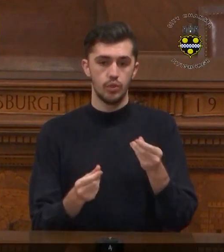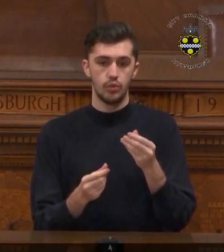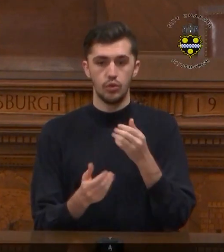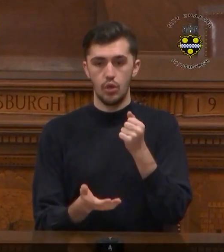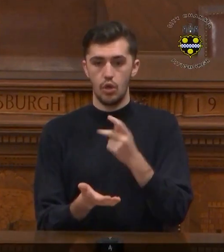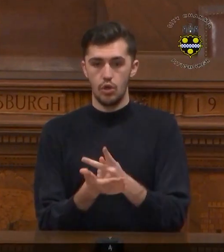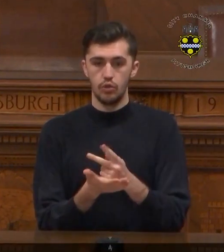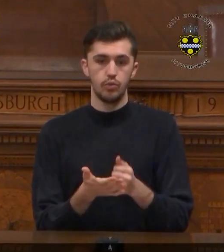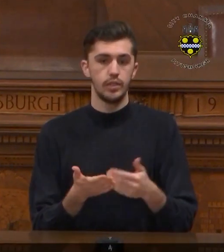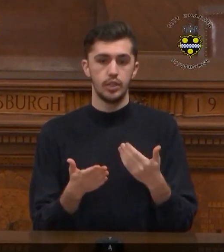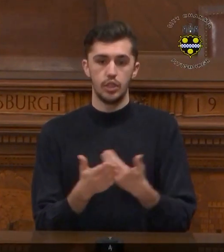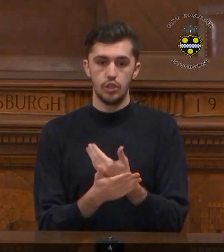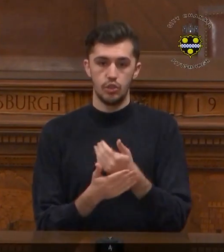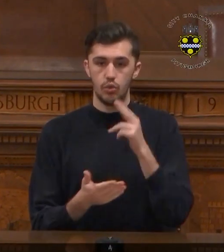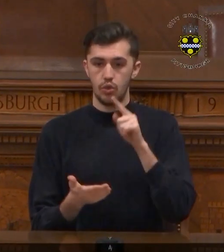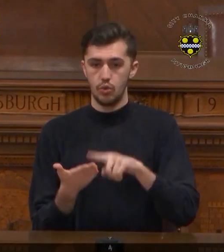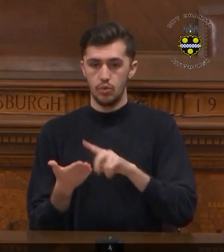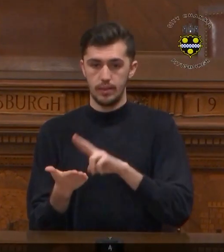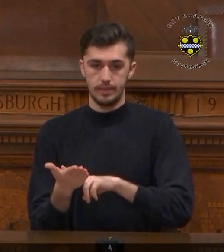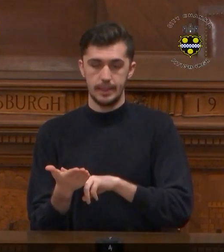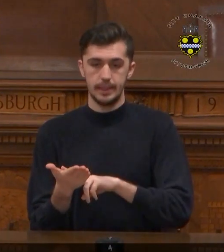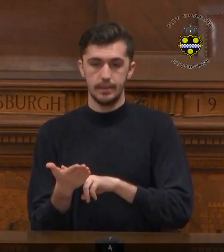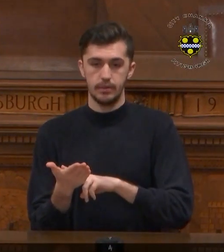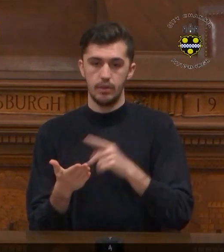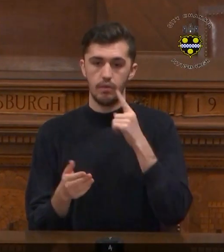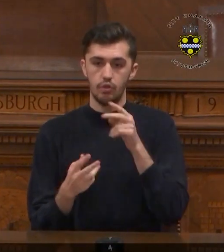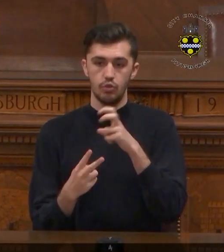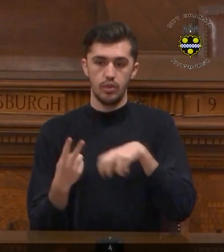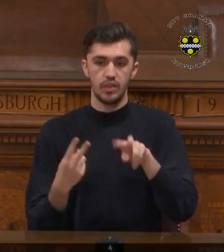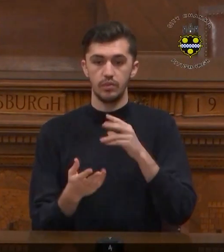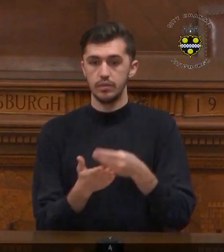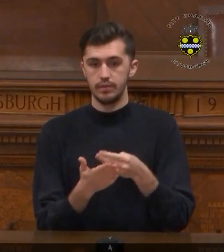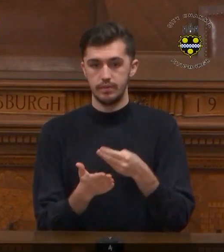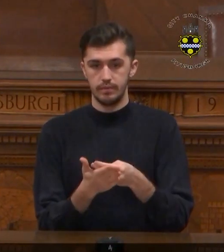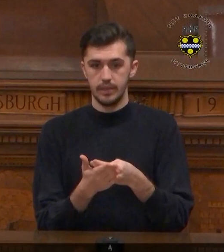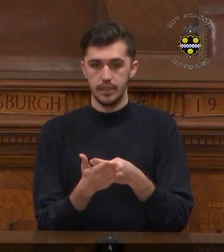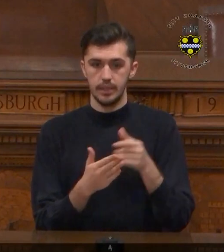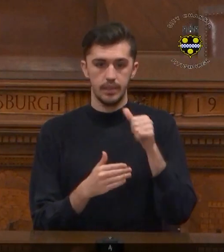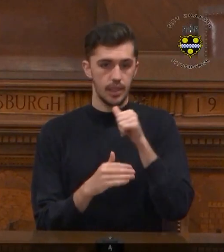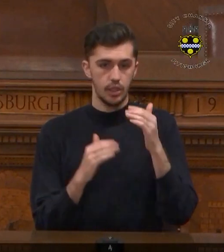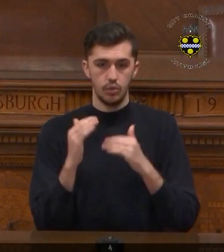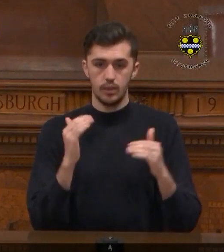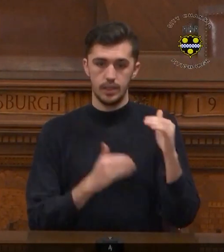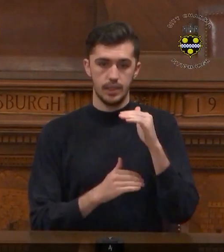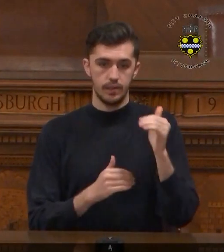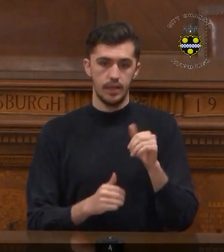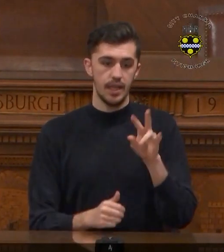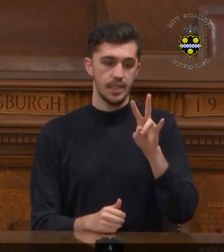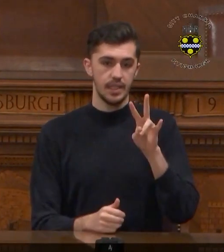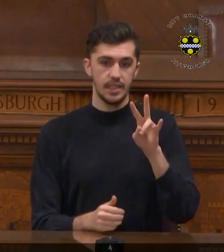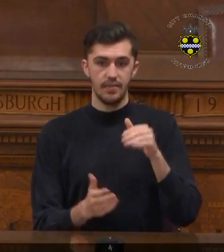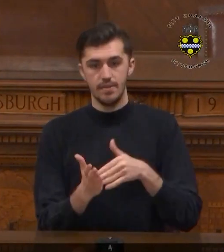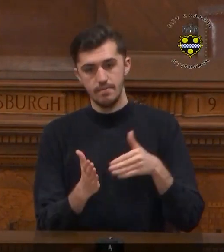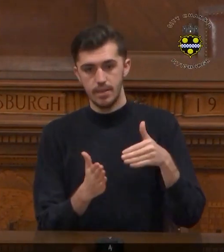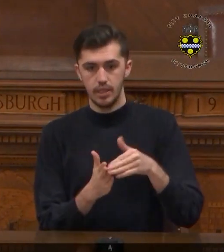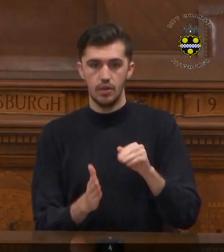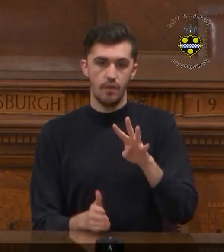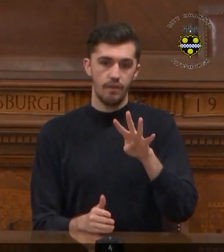cooperation agreement or agreements providing for the transfer of funds not to exceed